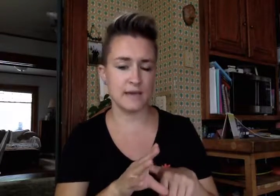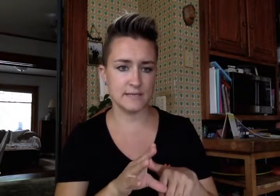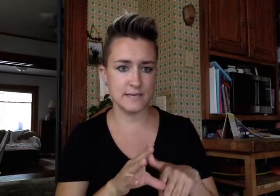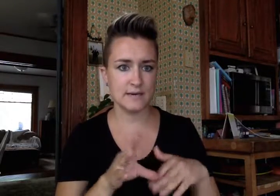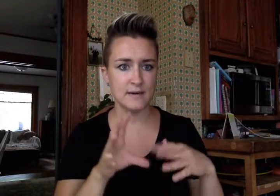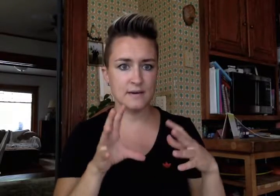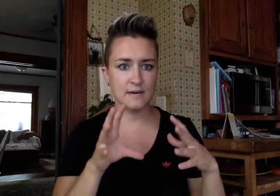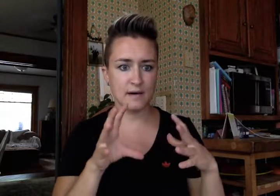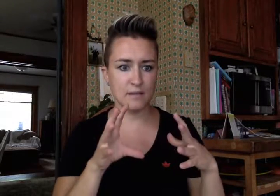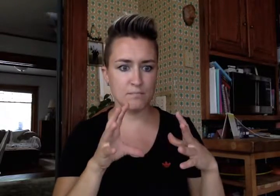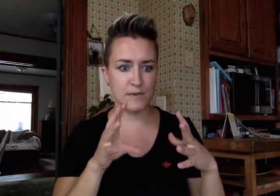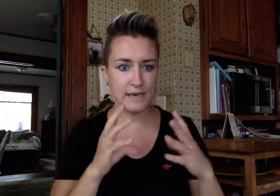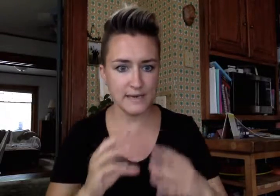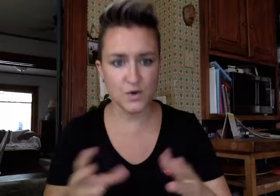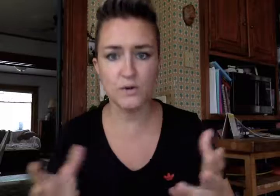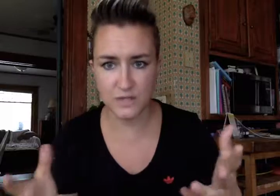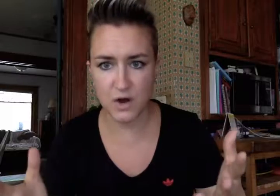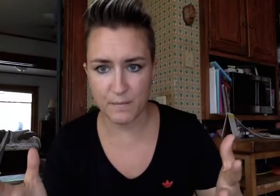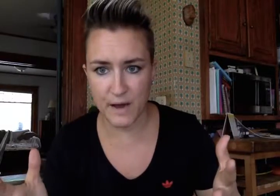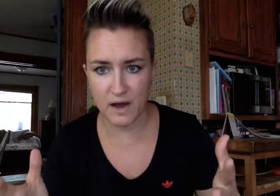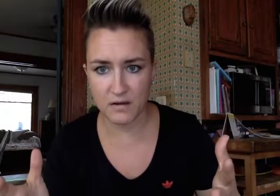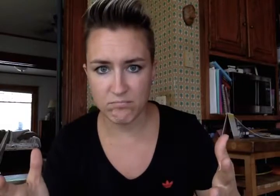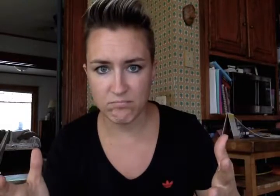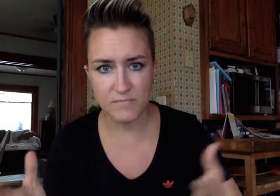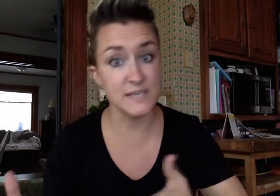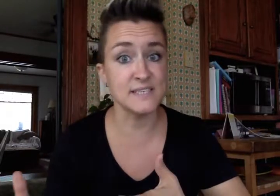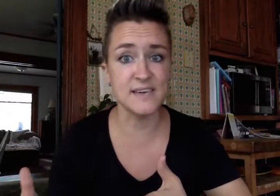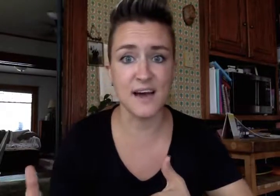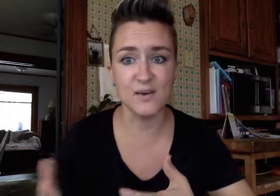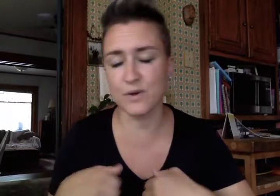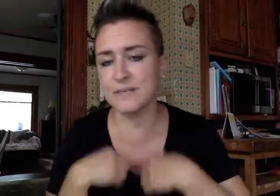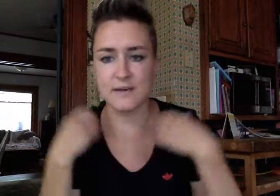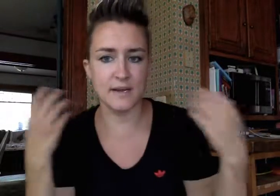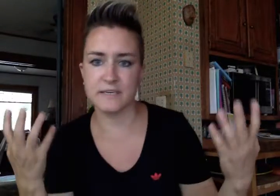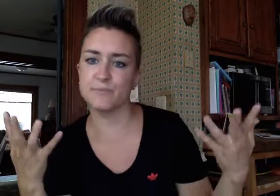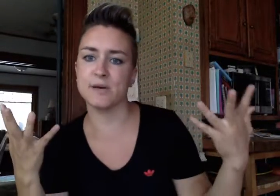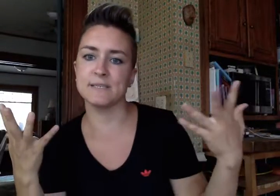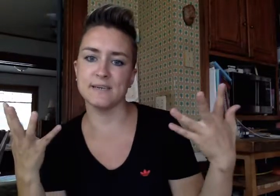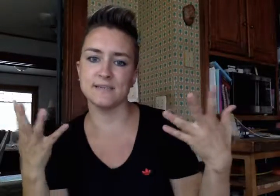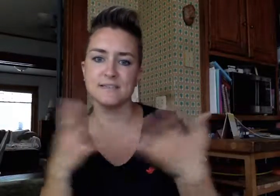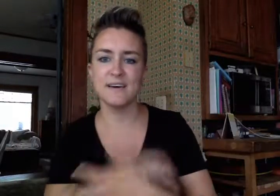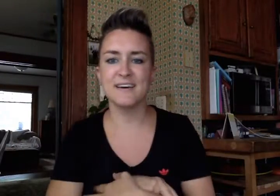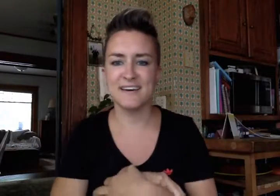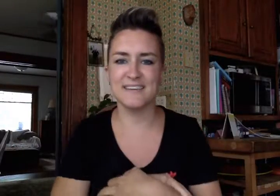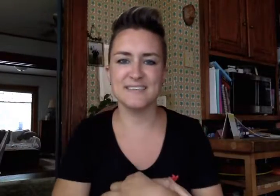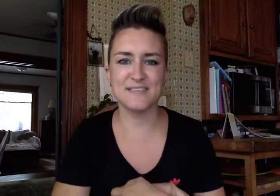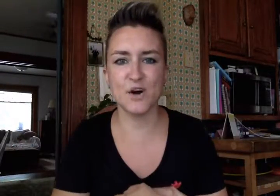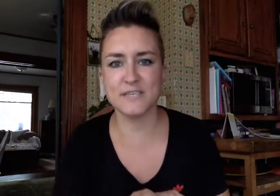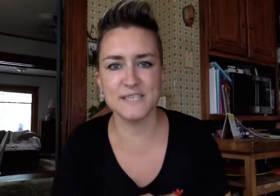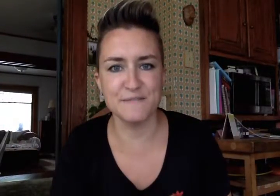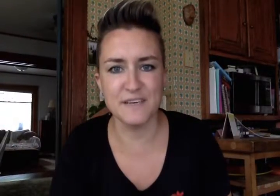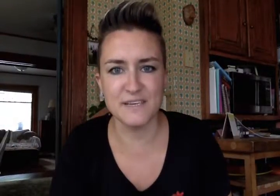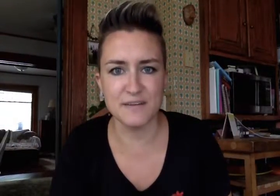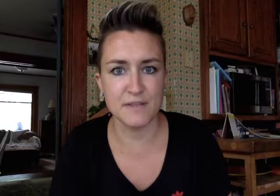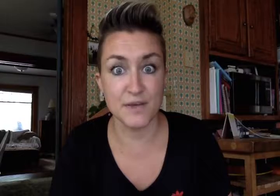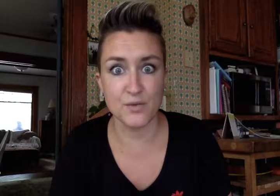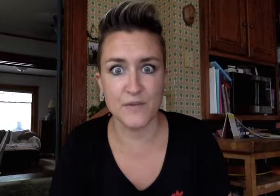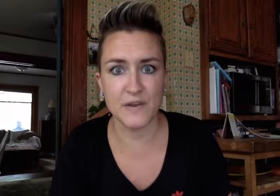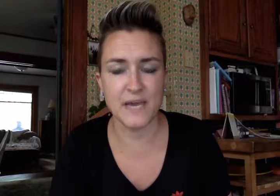handy. He's going to talk back in sign, or he's going to express his thoughts, his feelings, everything throughout the day